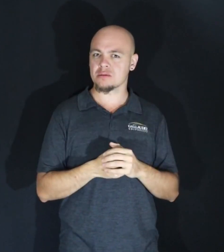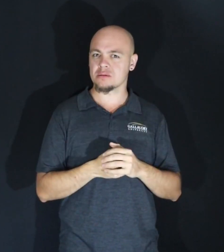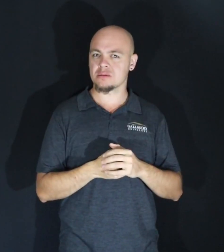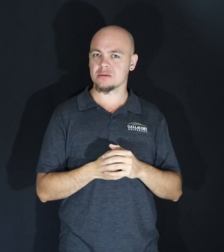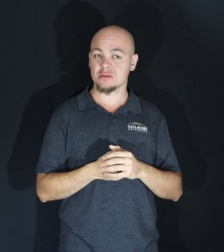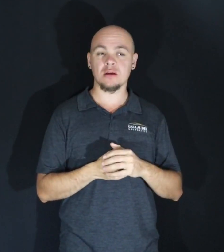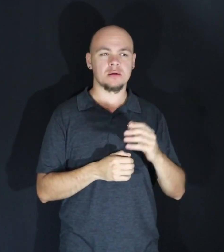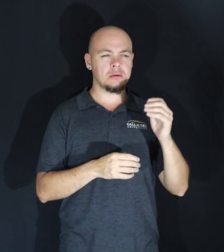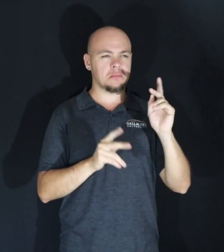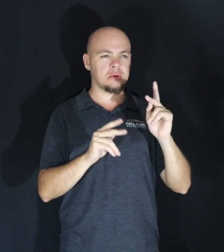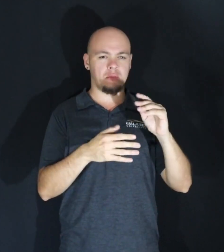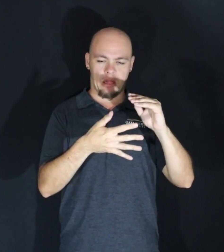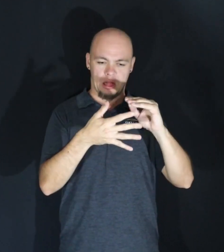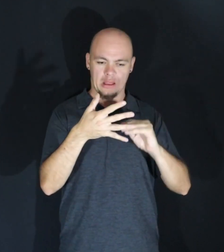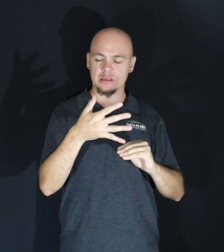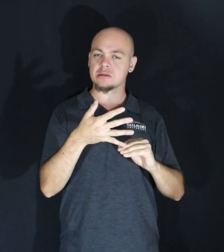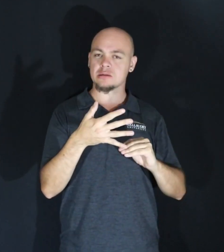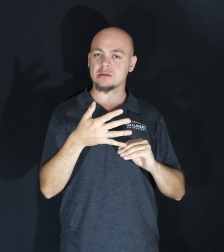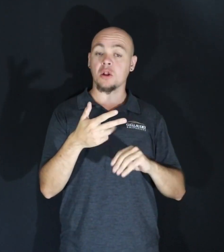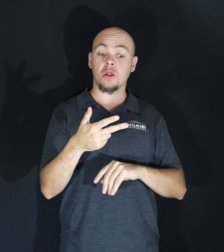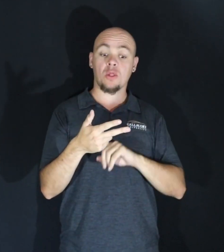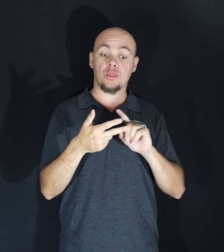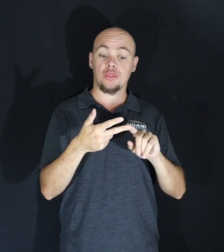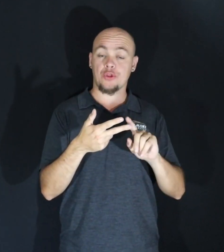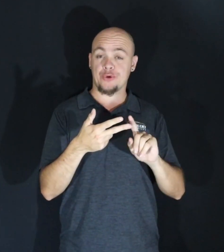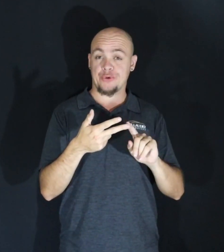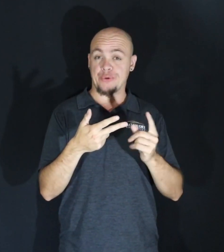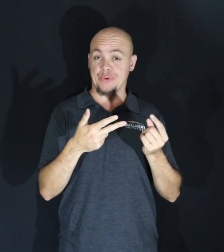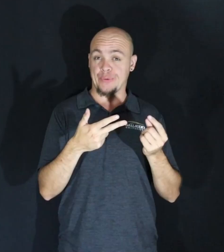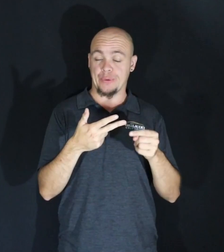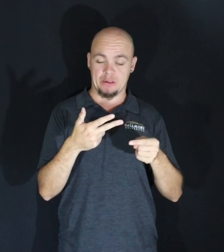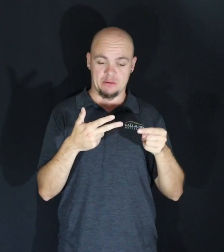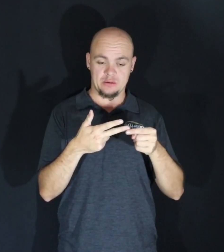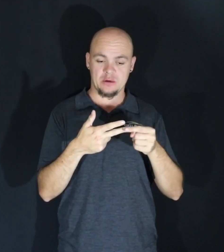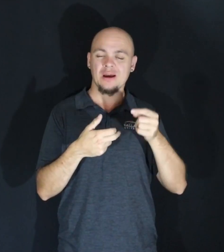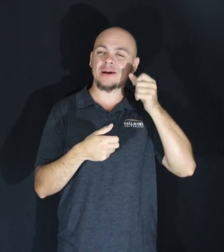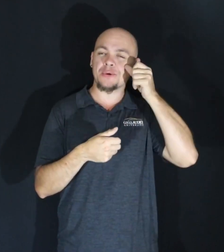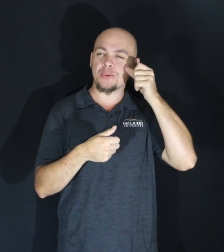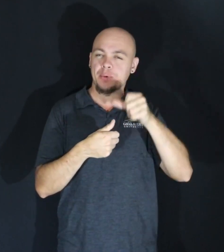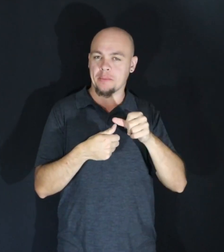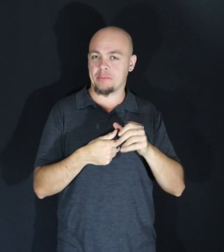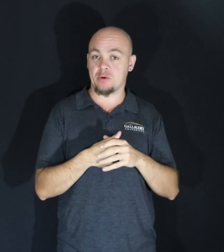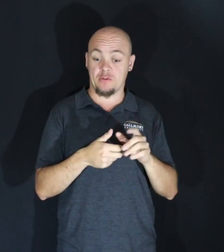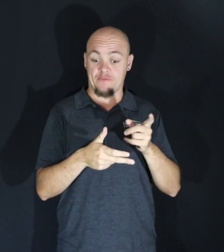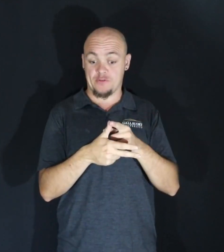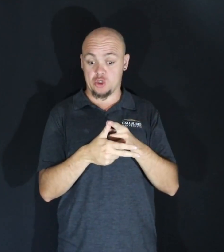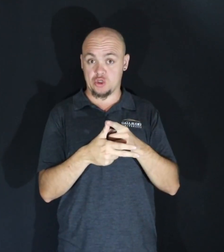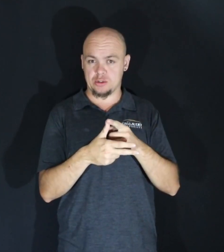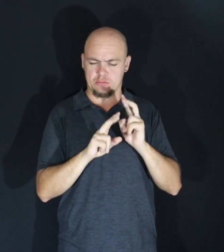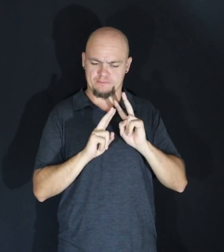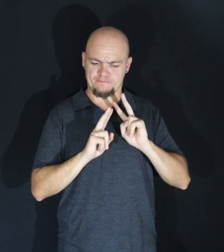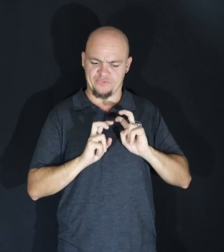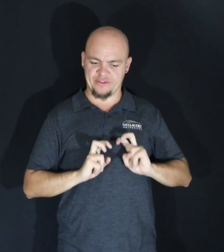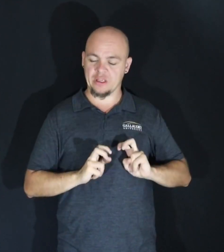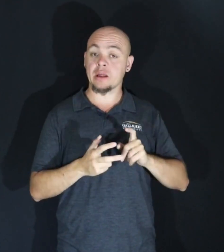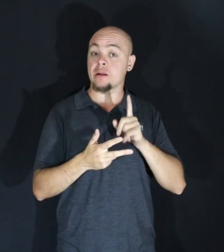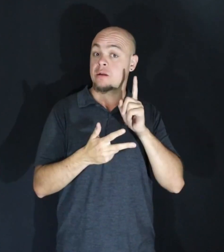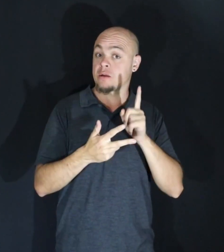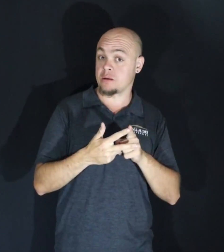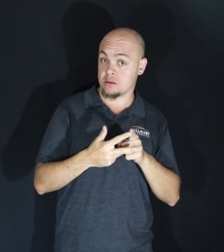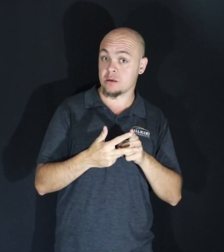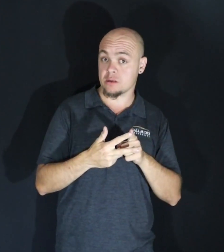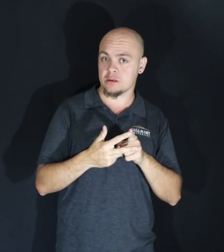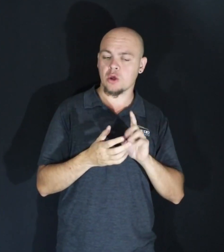people. Which brings me to this third step in the process, to remember. First step, reflection. Second